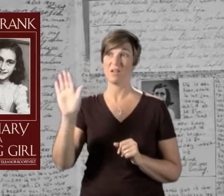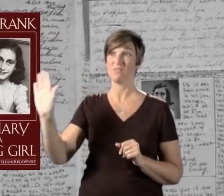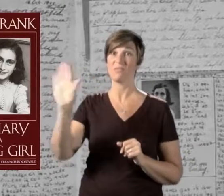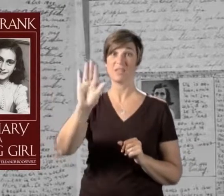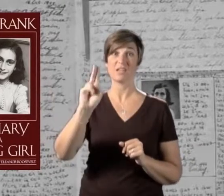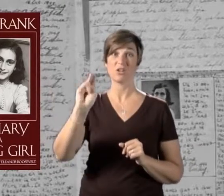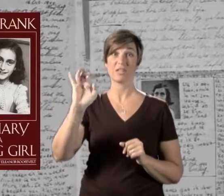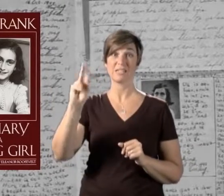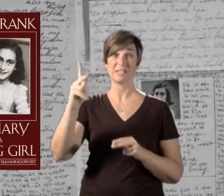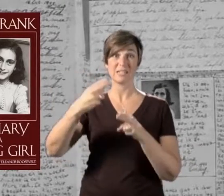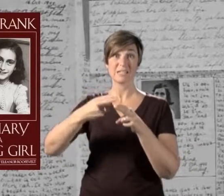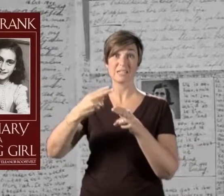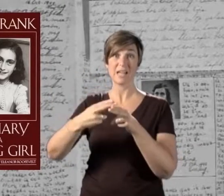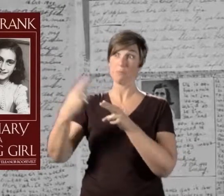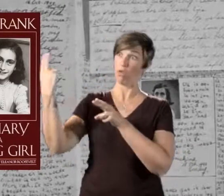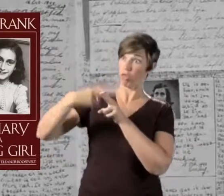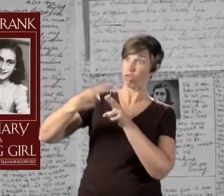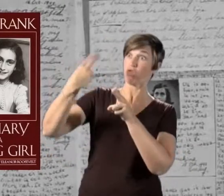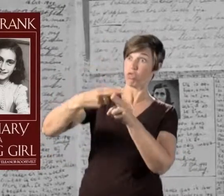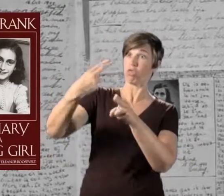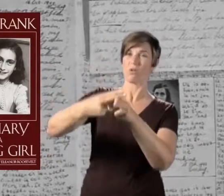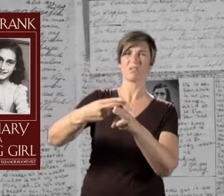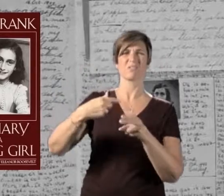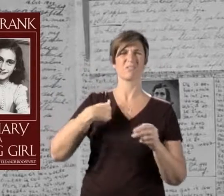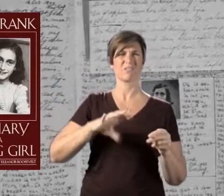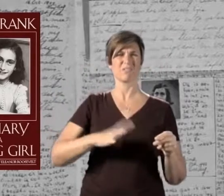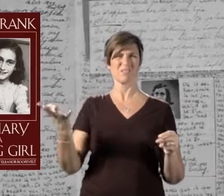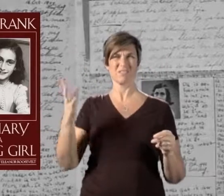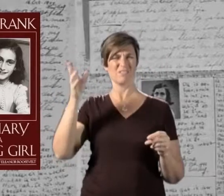And I think fancy nicknames are terribly affected.